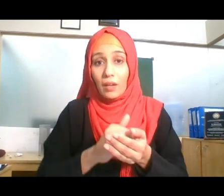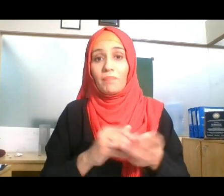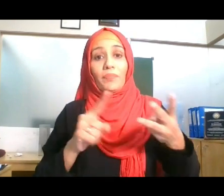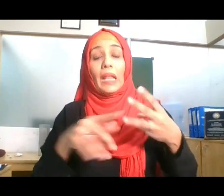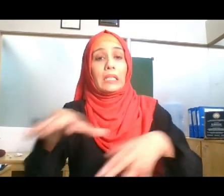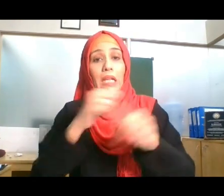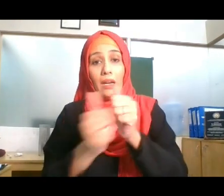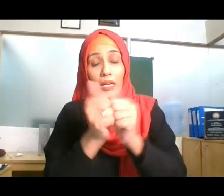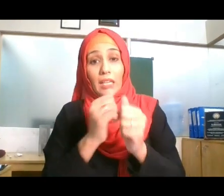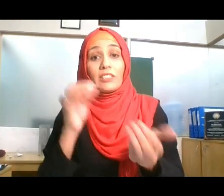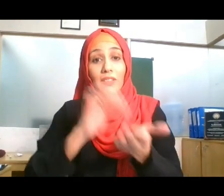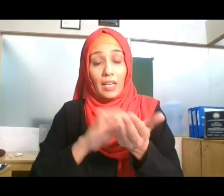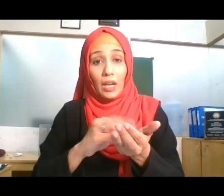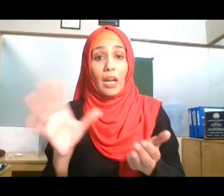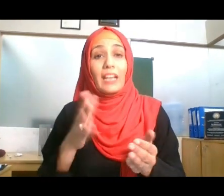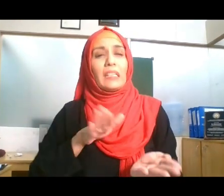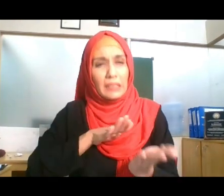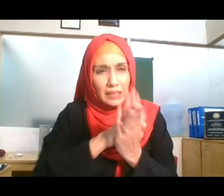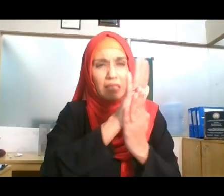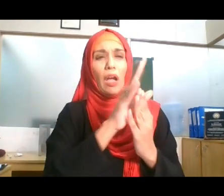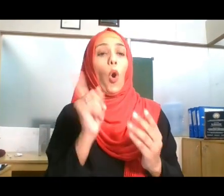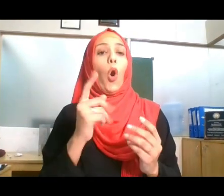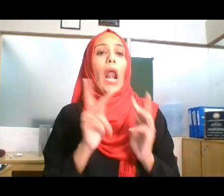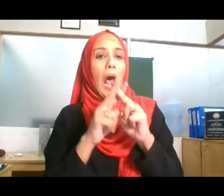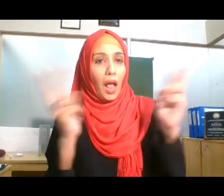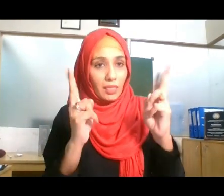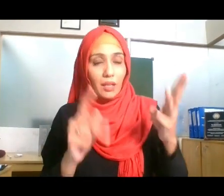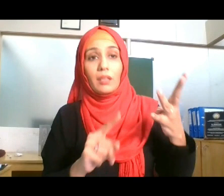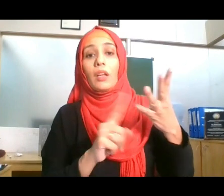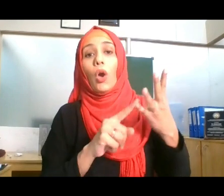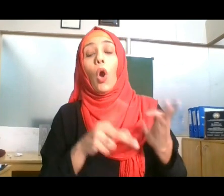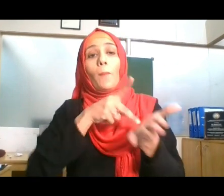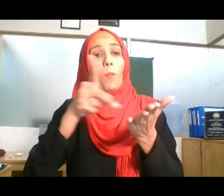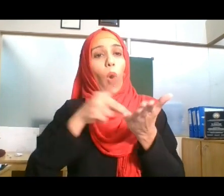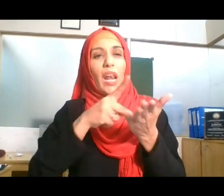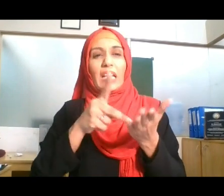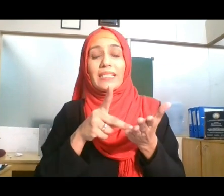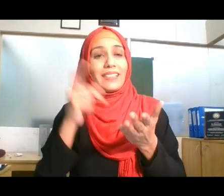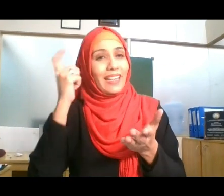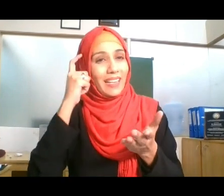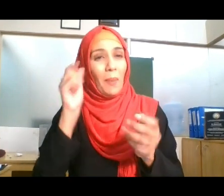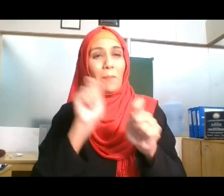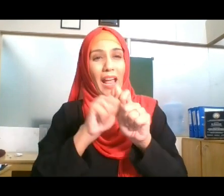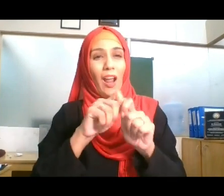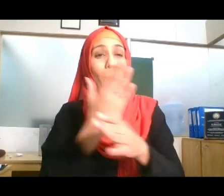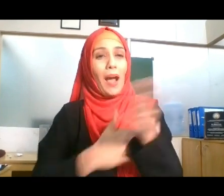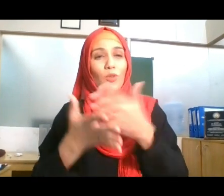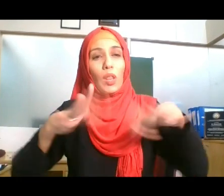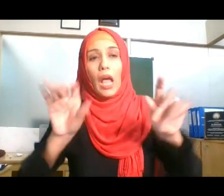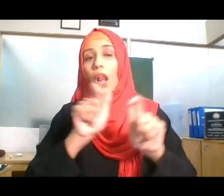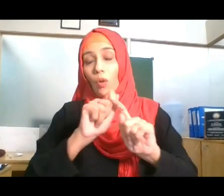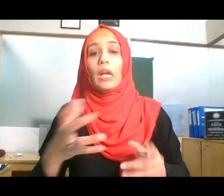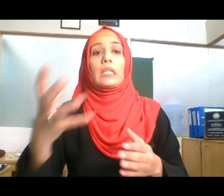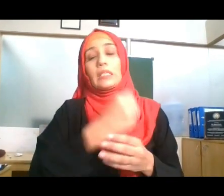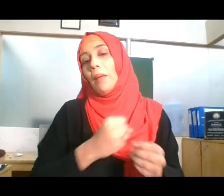of facilities and attitudes, lack of inclusive policies, and a very low pay. So